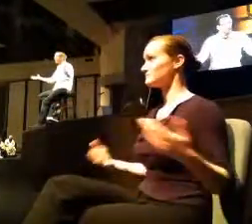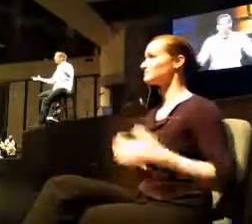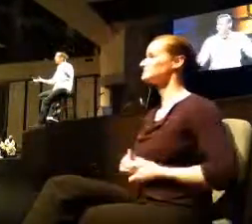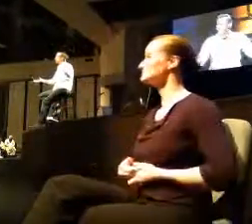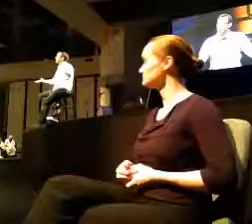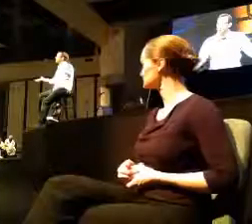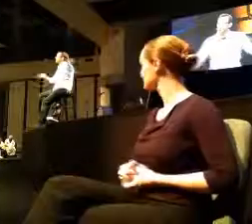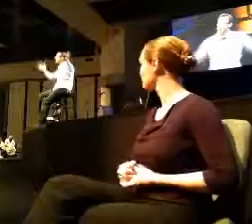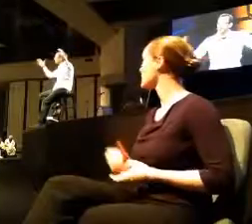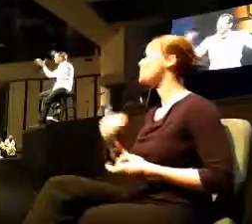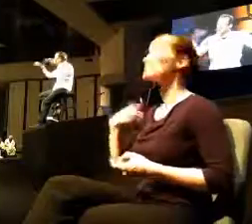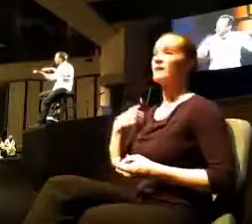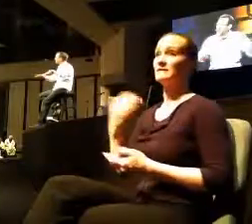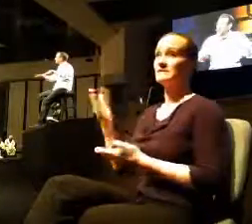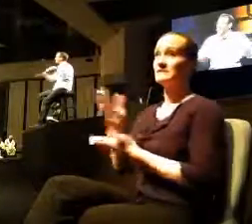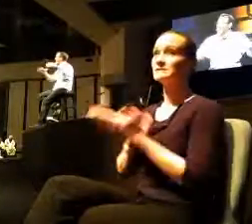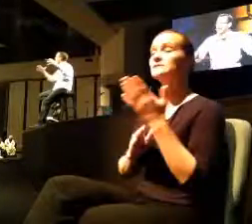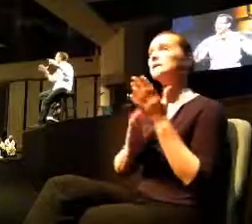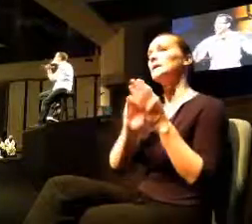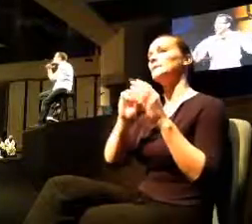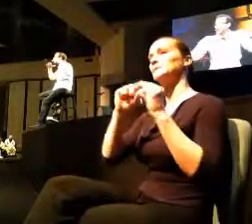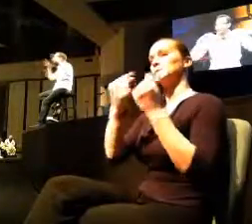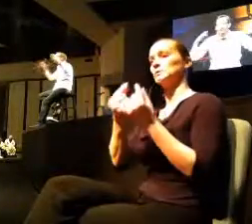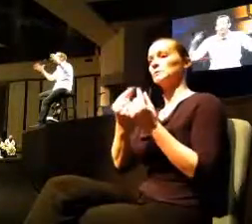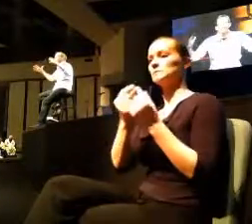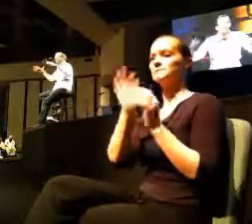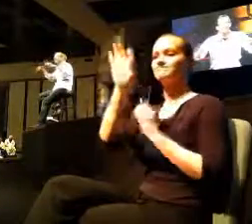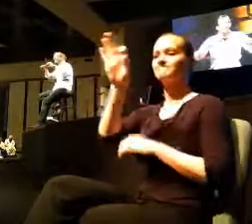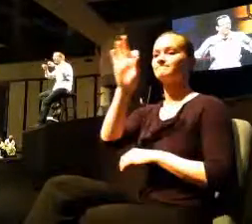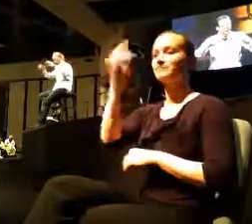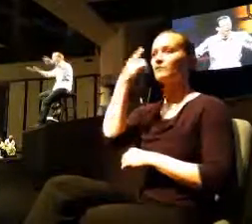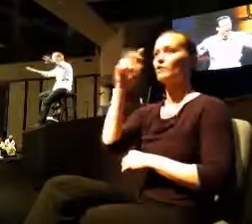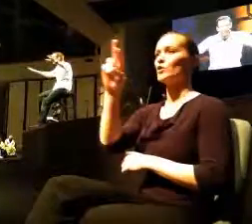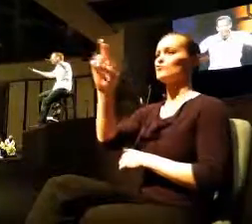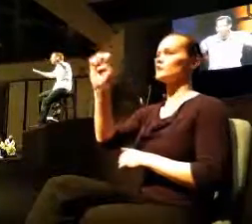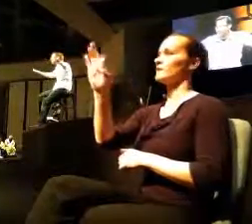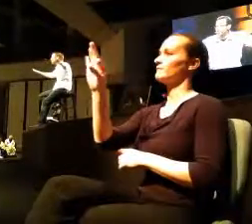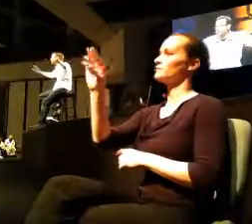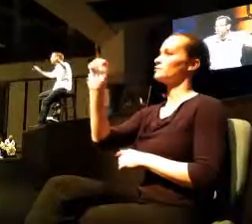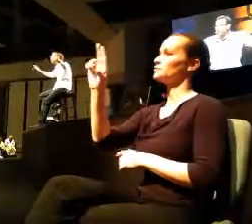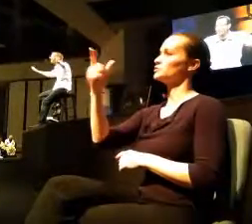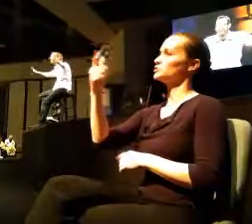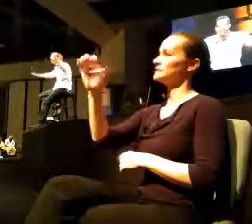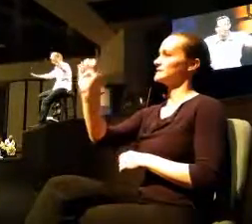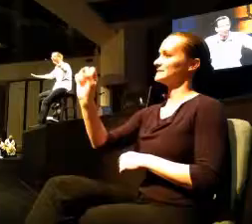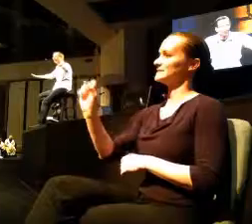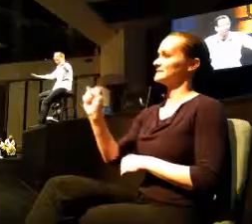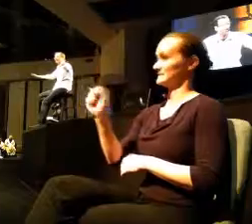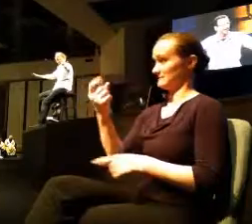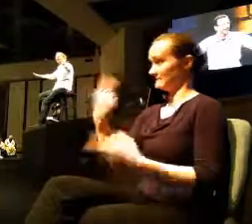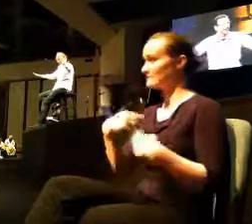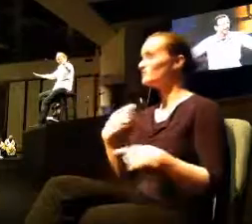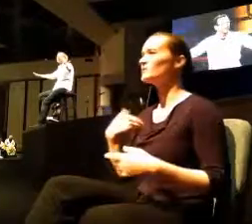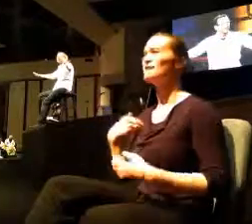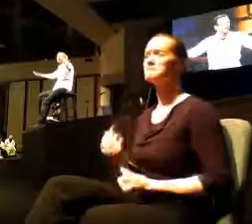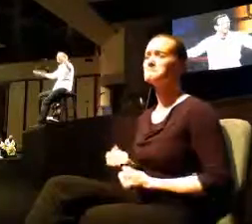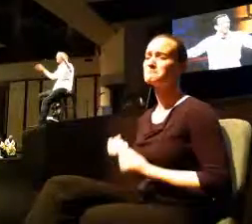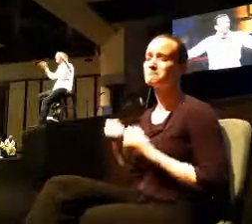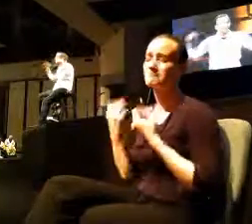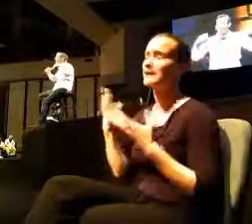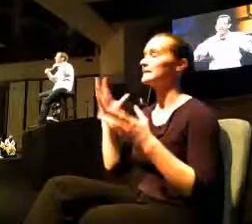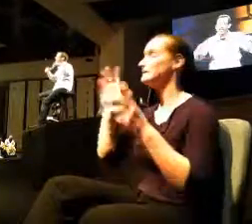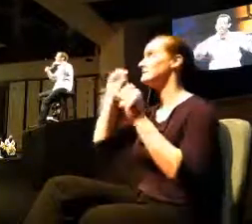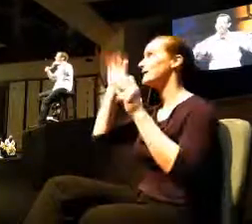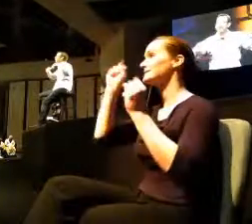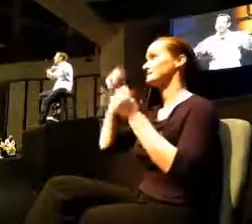ministering to refugees that come into our city and help. There's so many things that are happening that so many people don't even know about. And